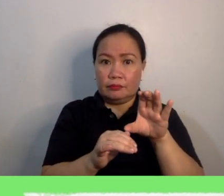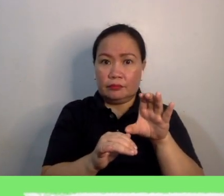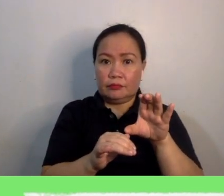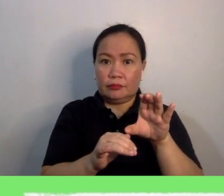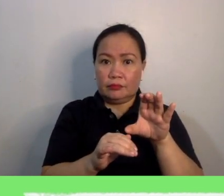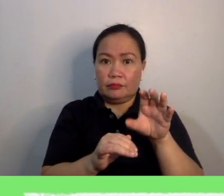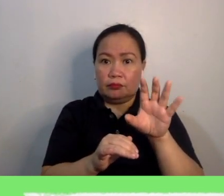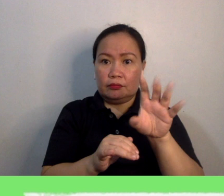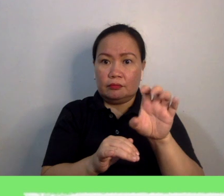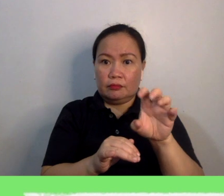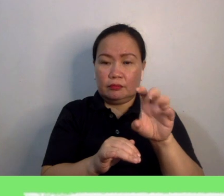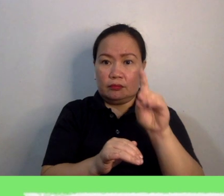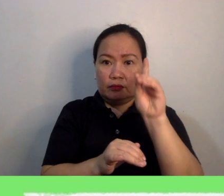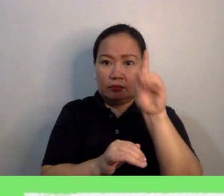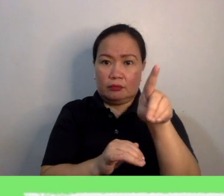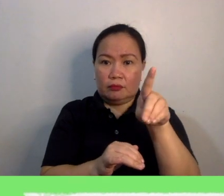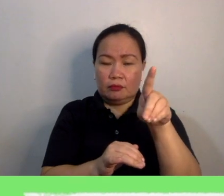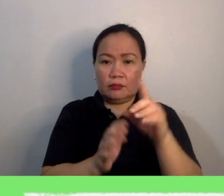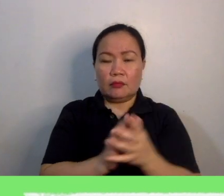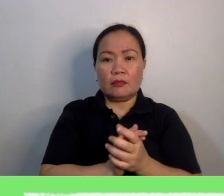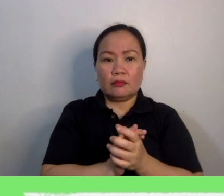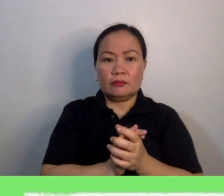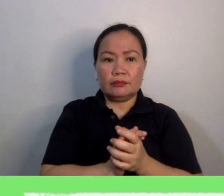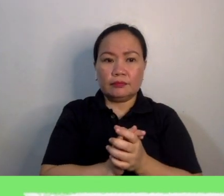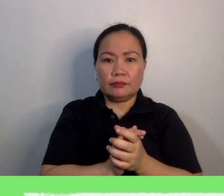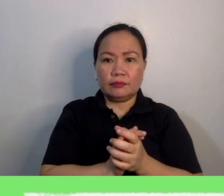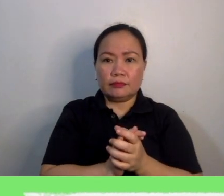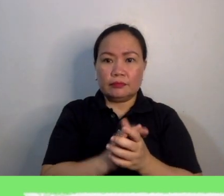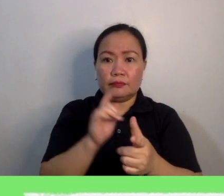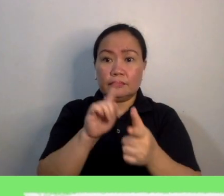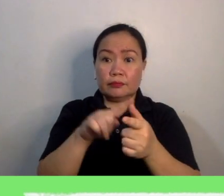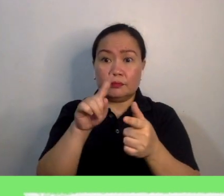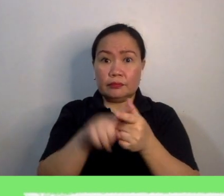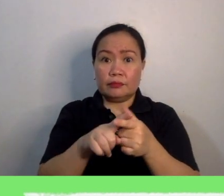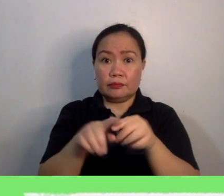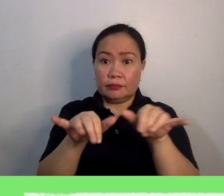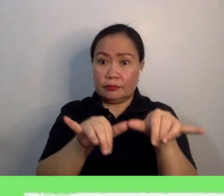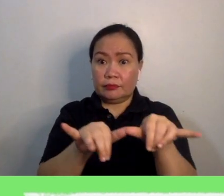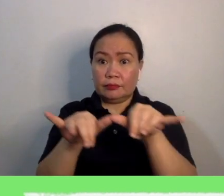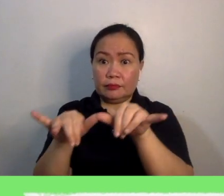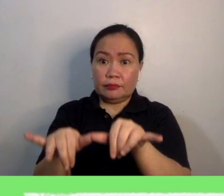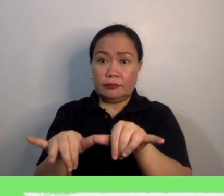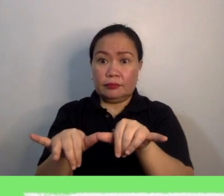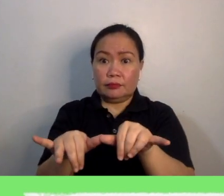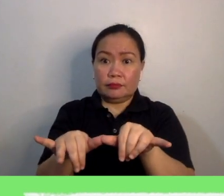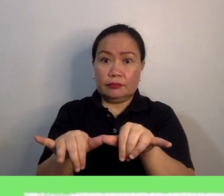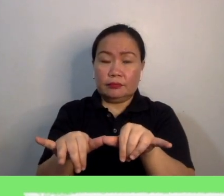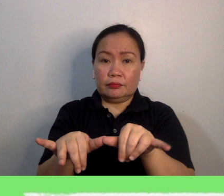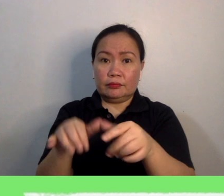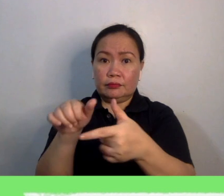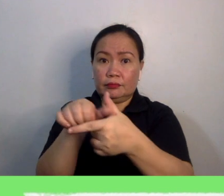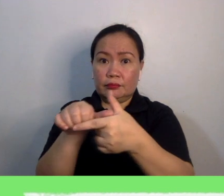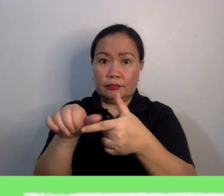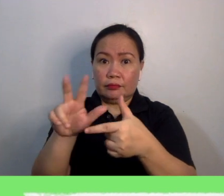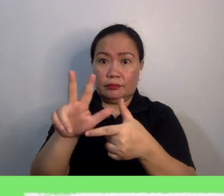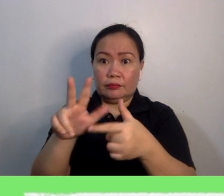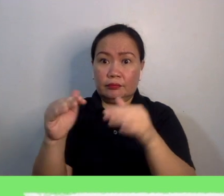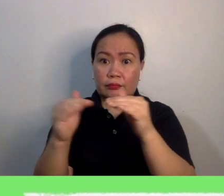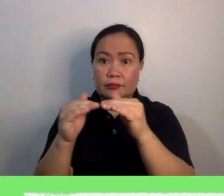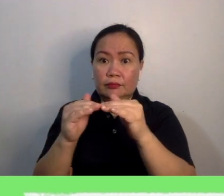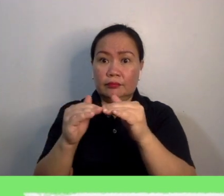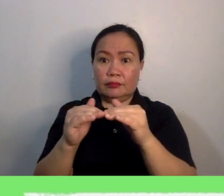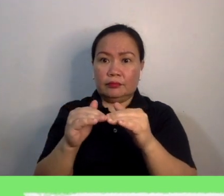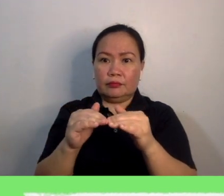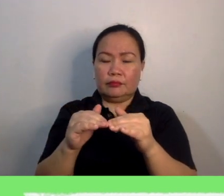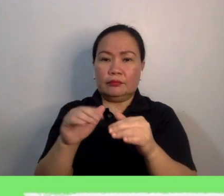okay, if the measure of angle 1 is equal to 115, then the measure of angle 3 is also equal